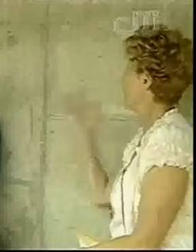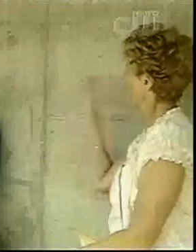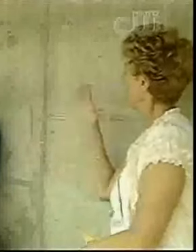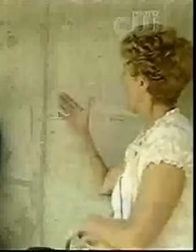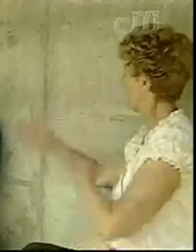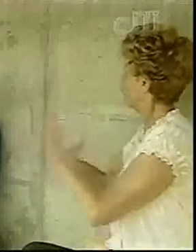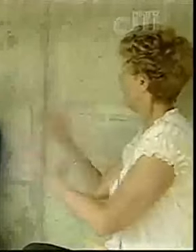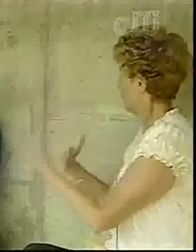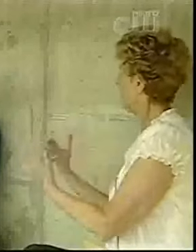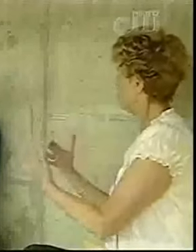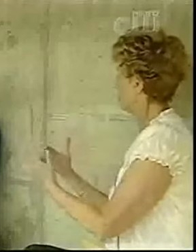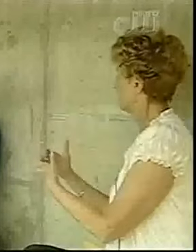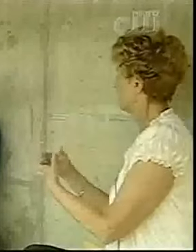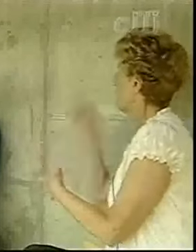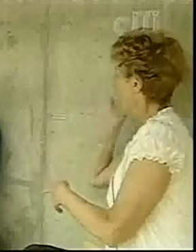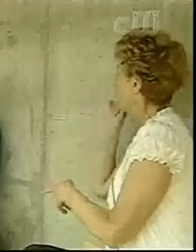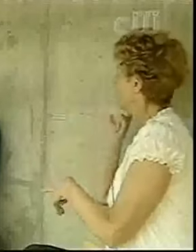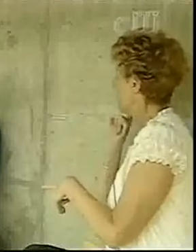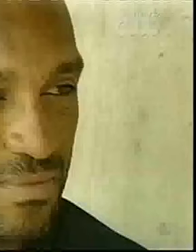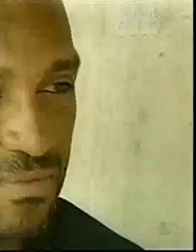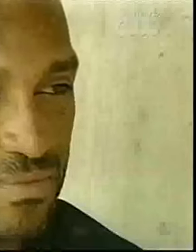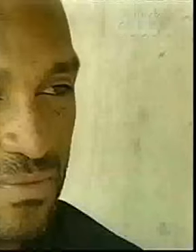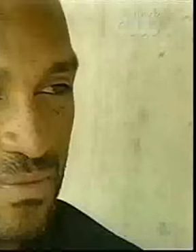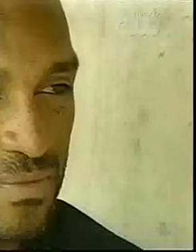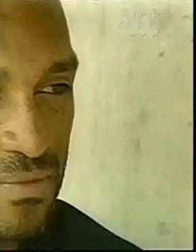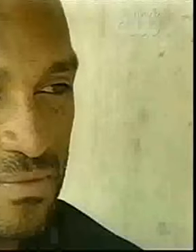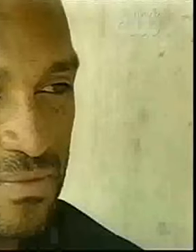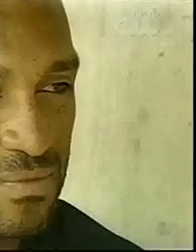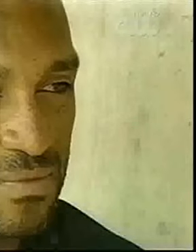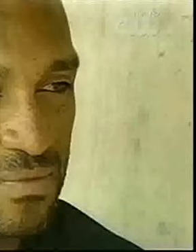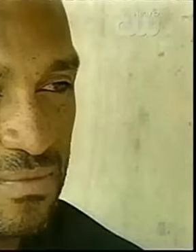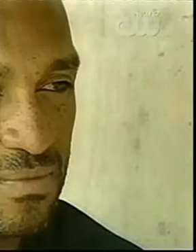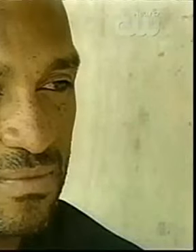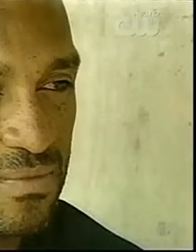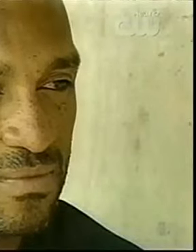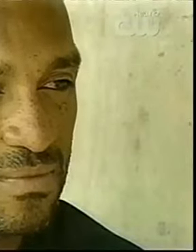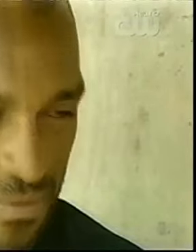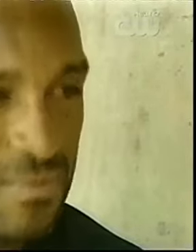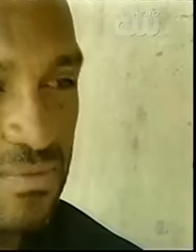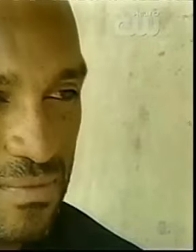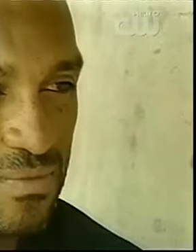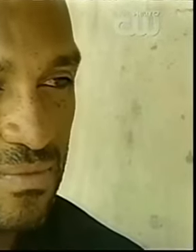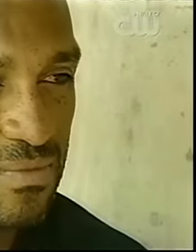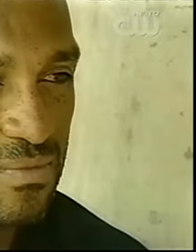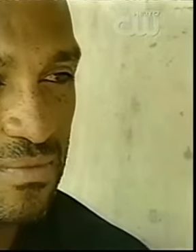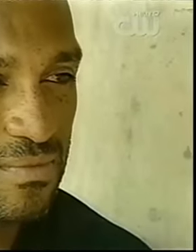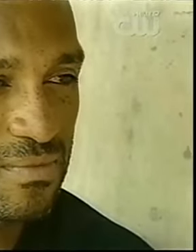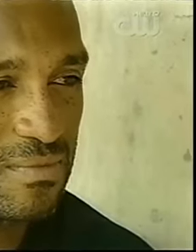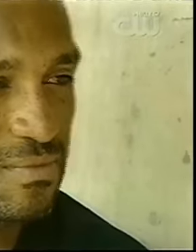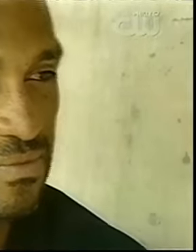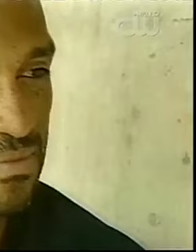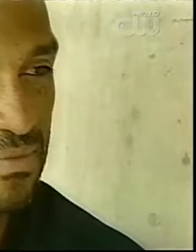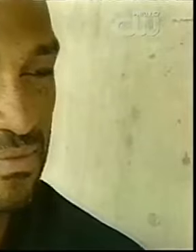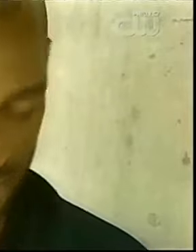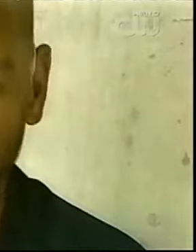deaf rights, spoke to Curtis about Dummy Hoy. There is a deaf ball player from the early